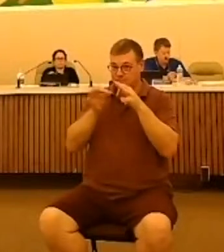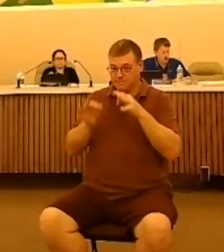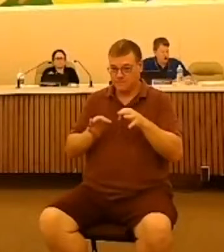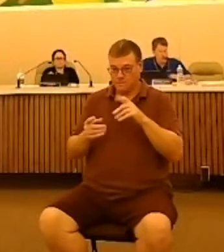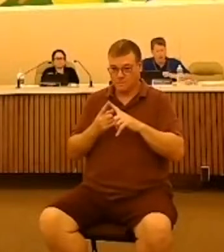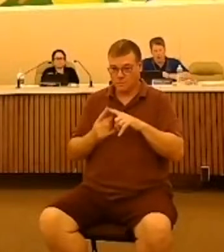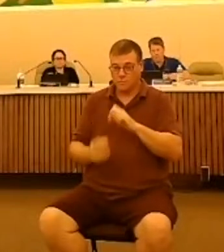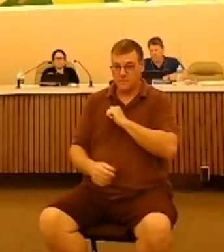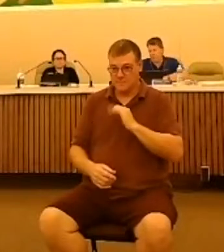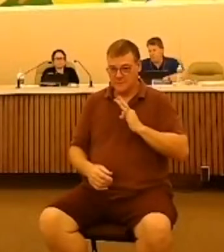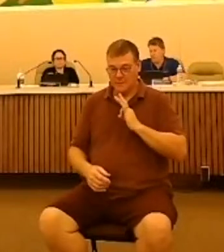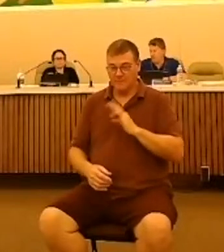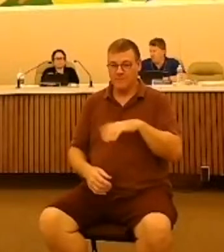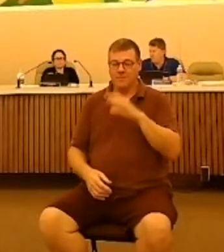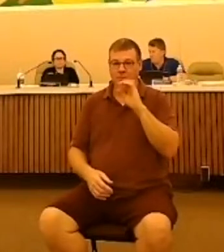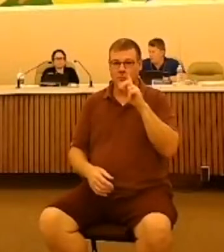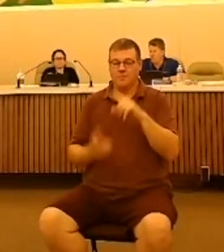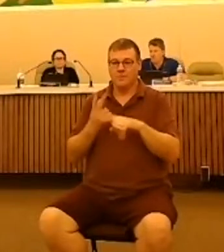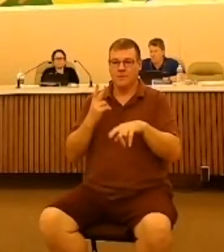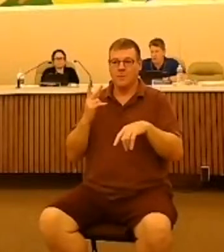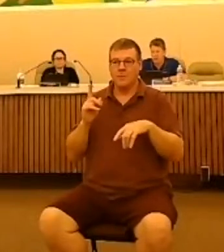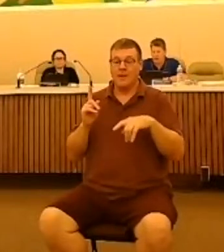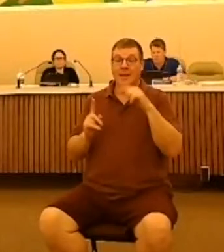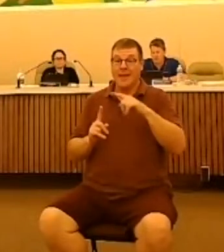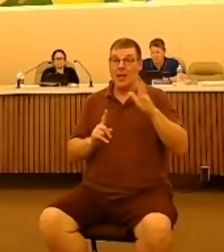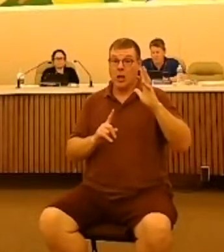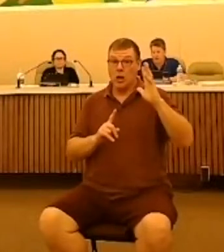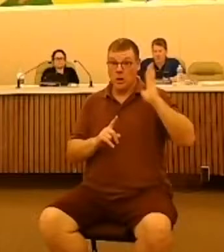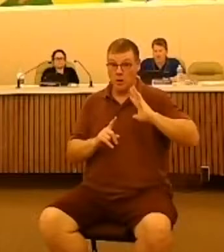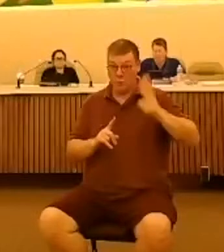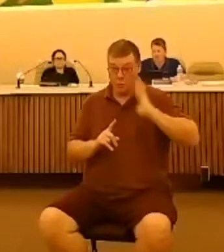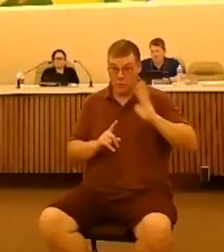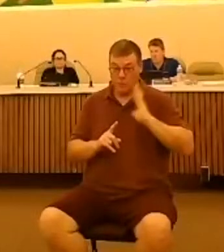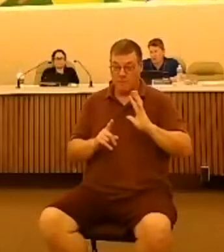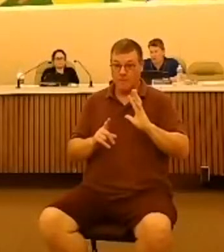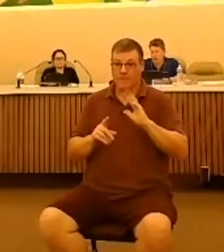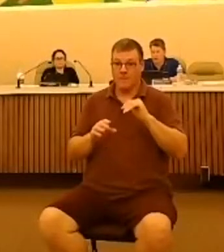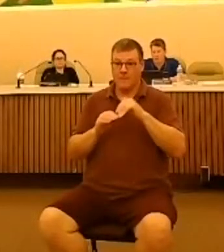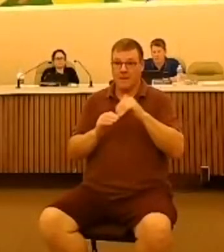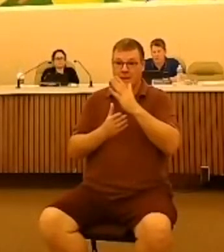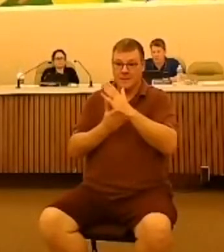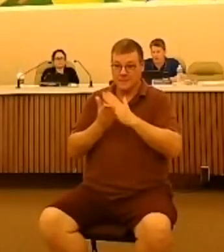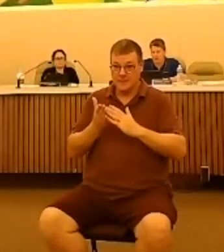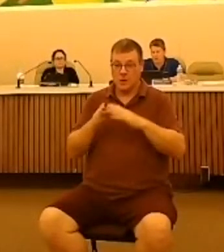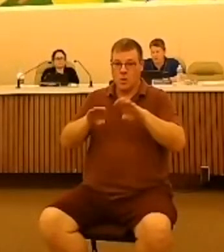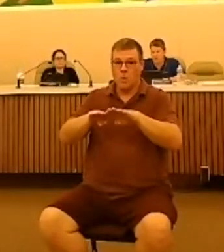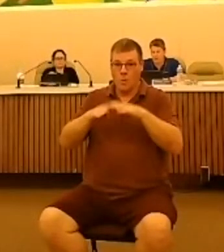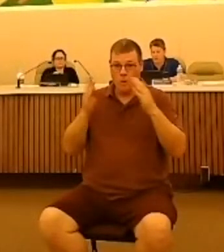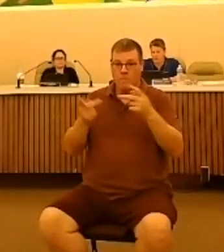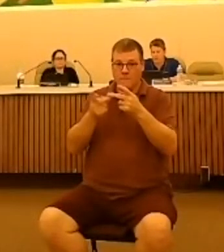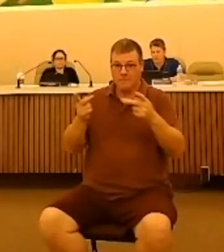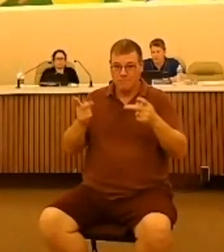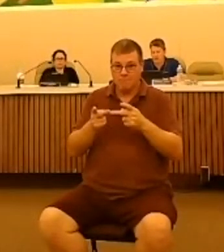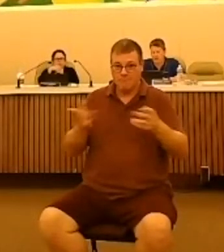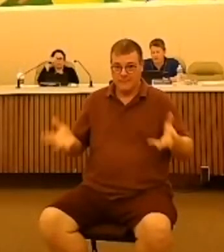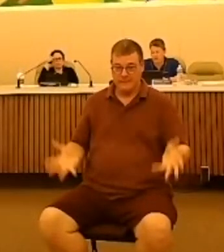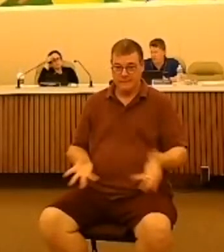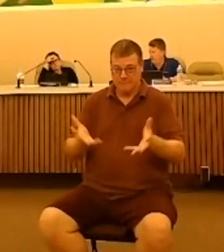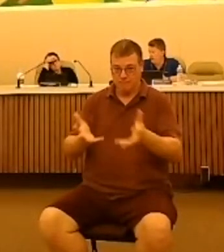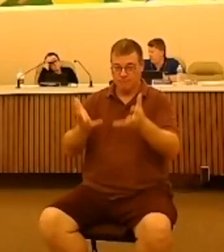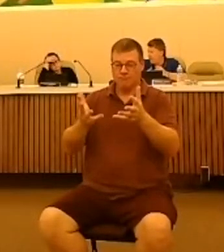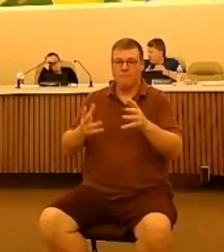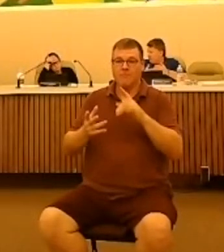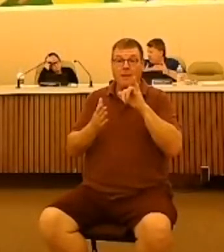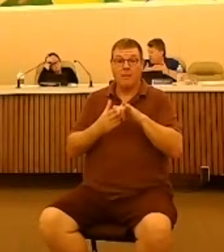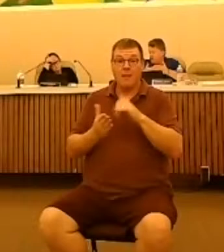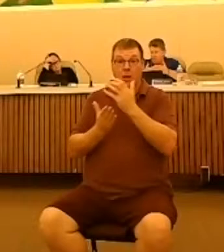Stafford, this used to be in the section on open space incentives.